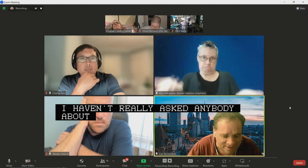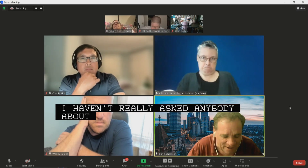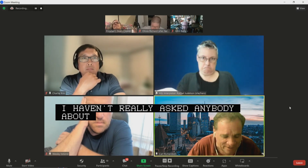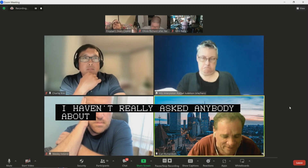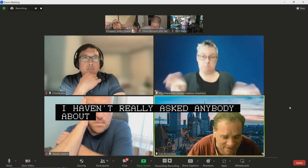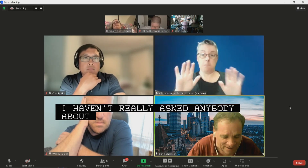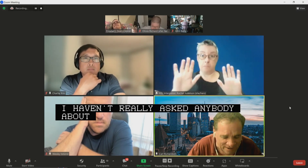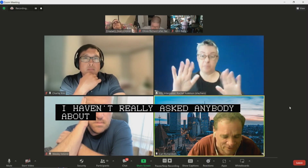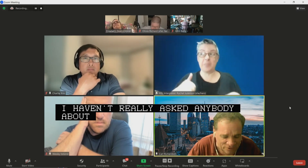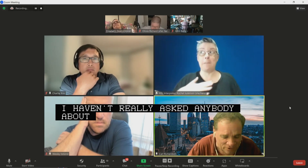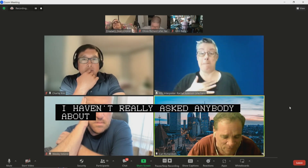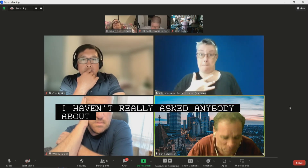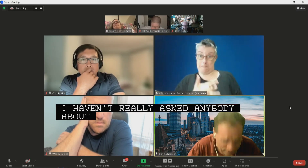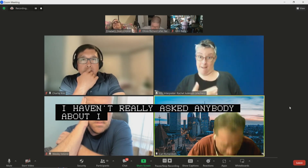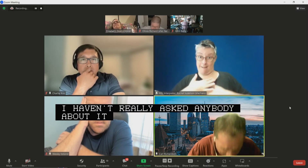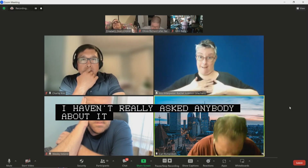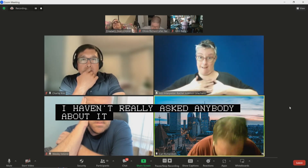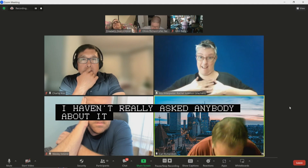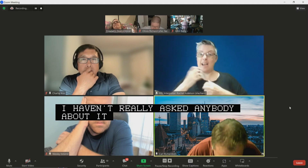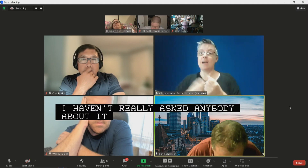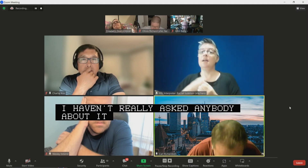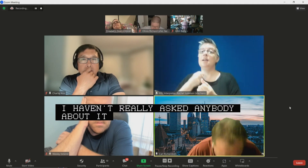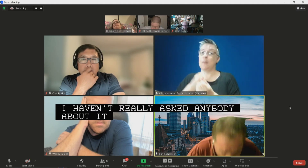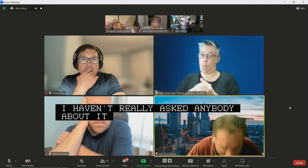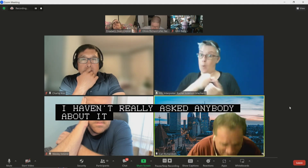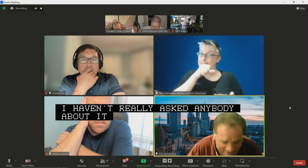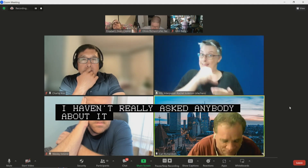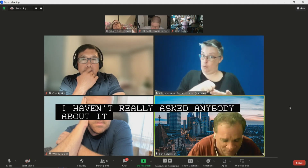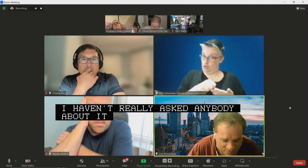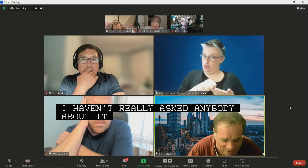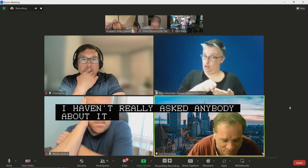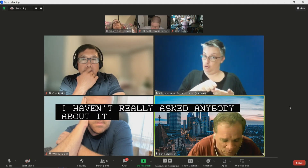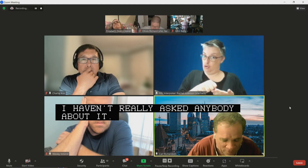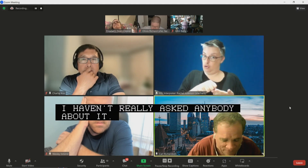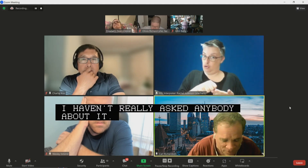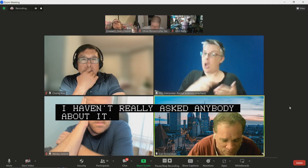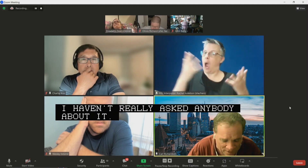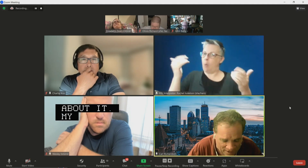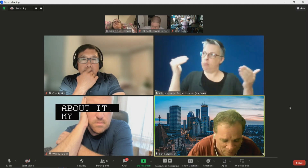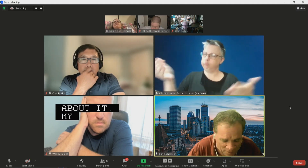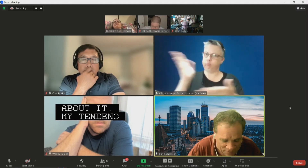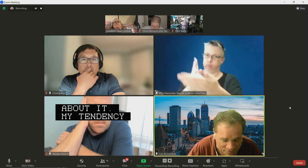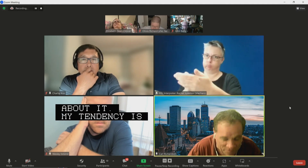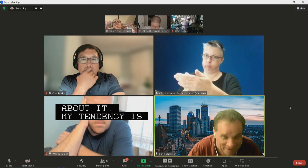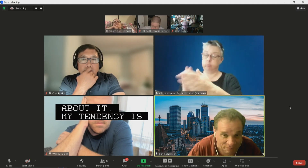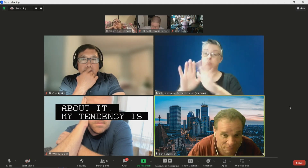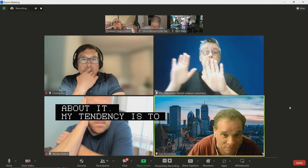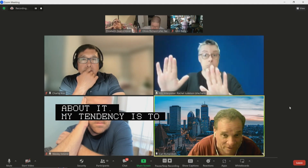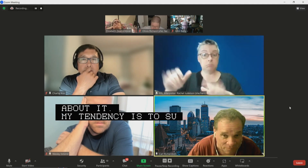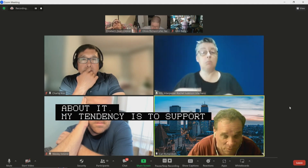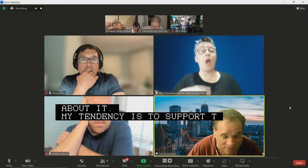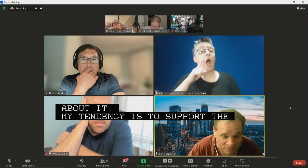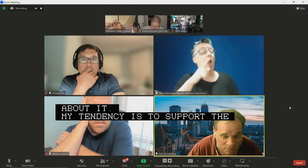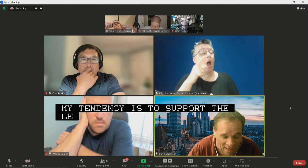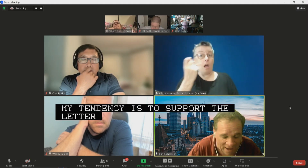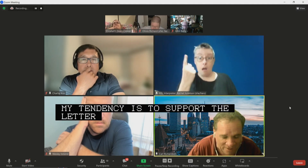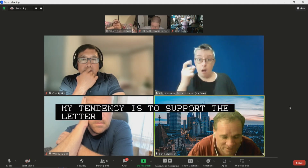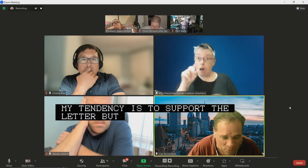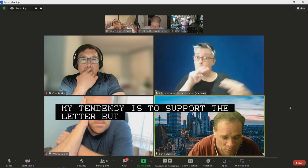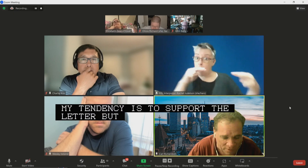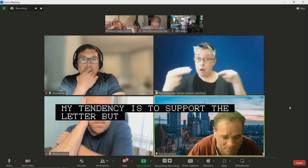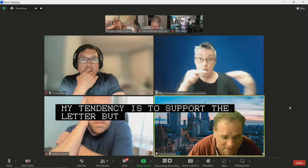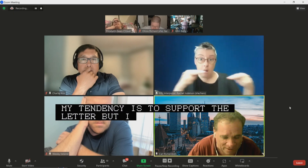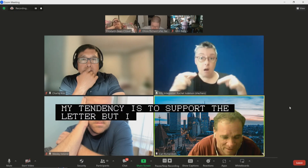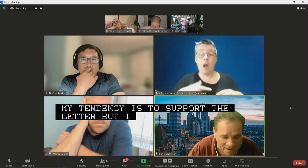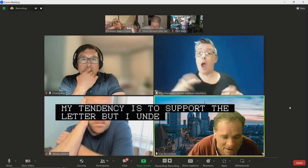My tendency is to support this letter, but I understand everybody else's point of view, and I want to respect everybody's point of view, but I